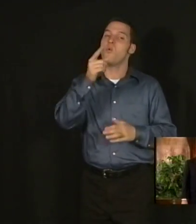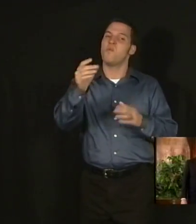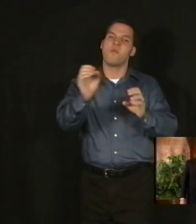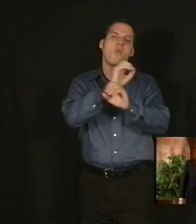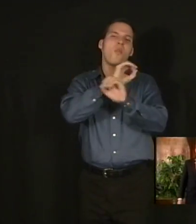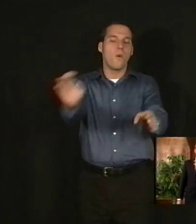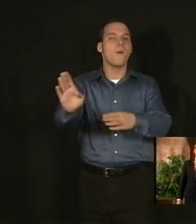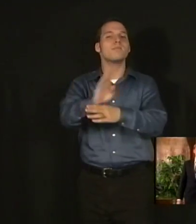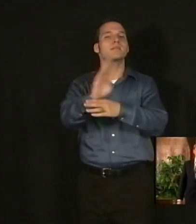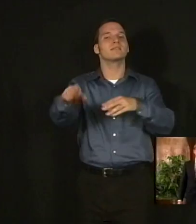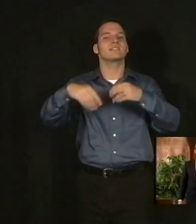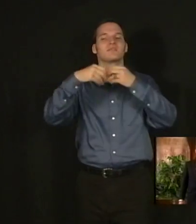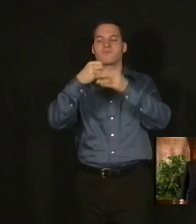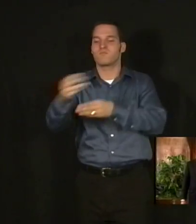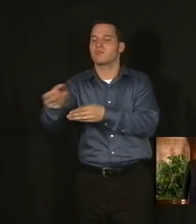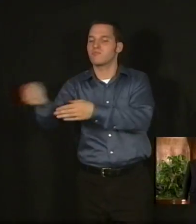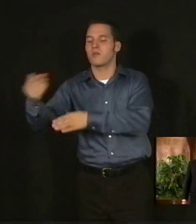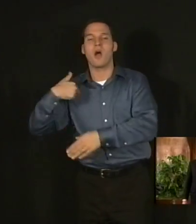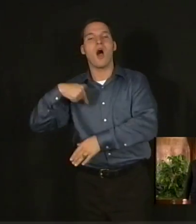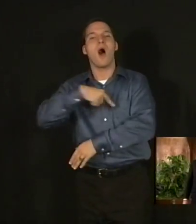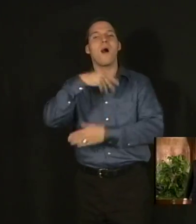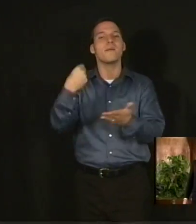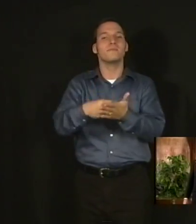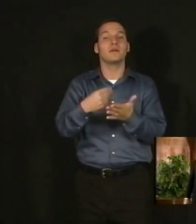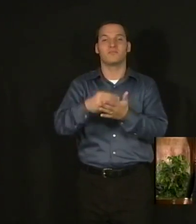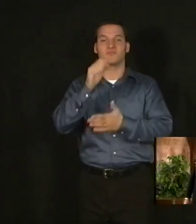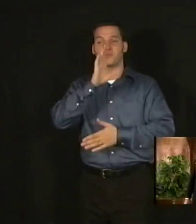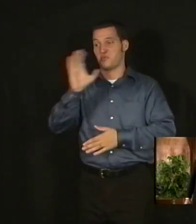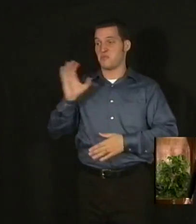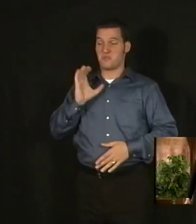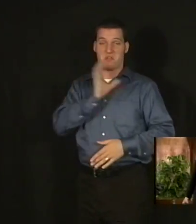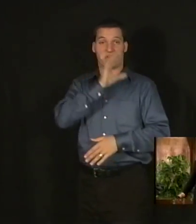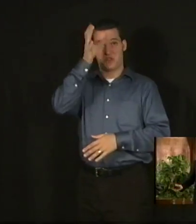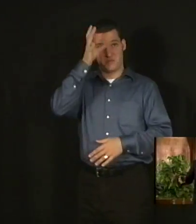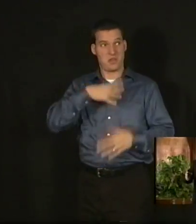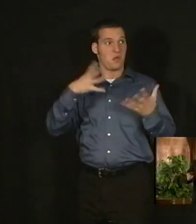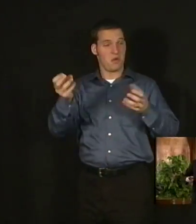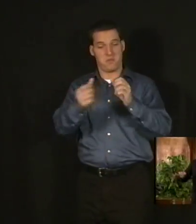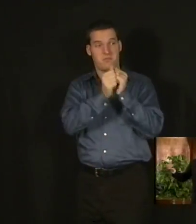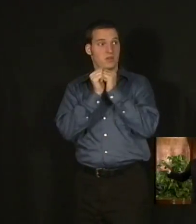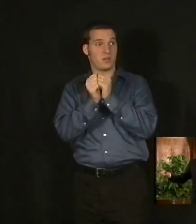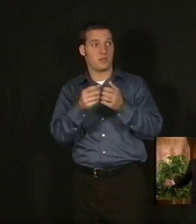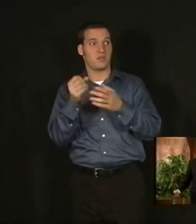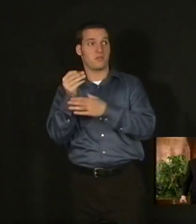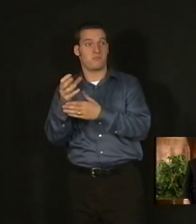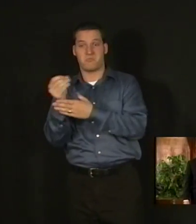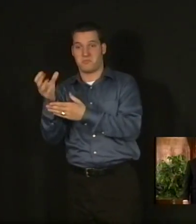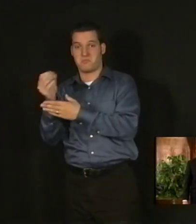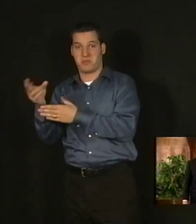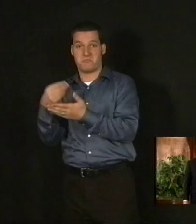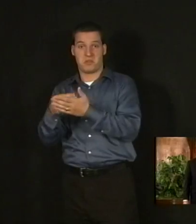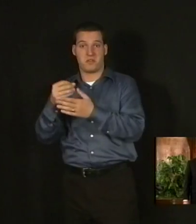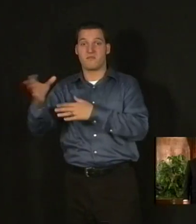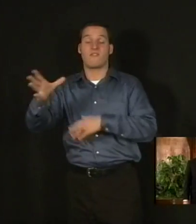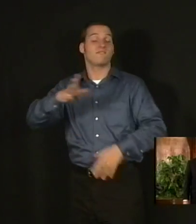You have no business to give away our money. Now, if you congressmen want to get together and pool your money and give those folks some money, you go